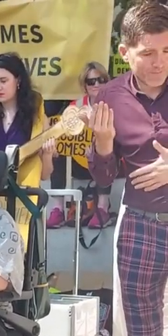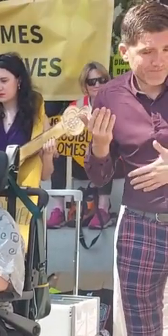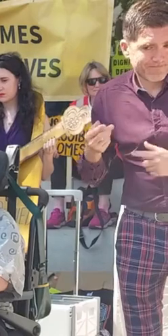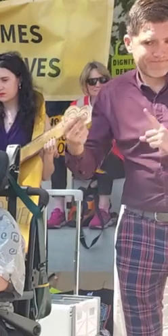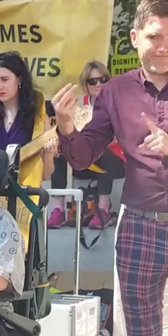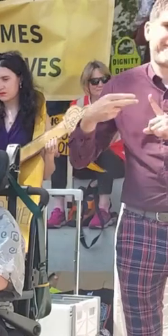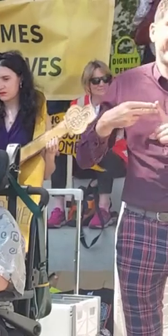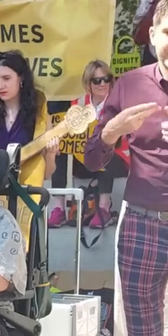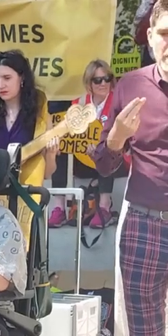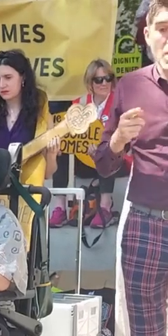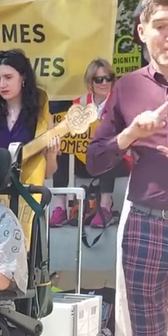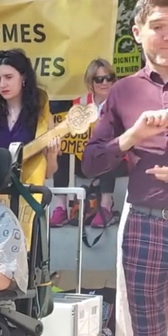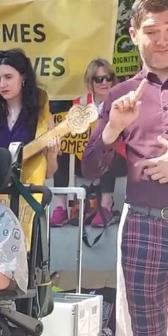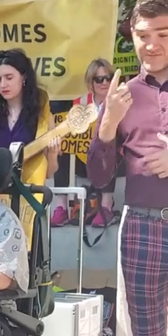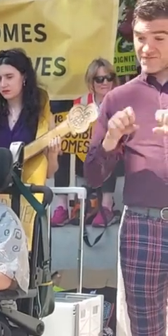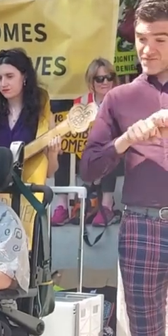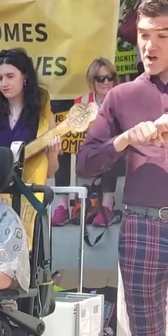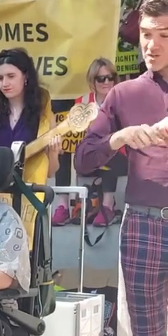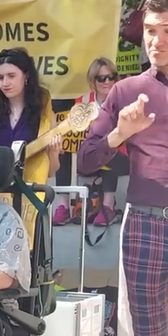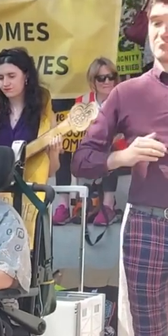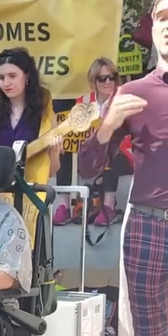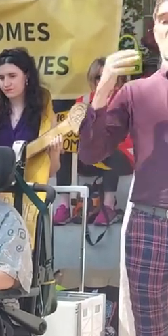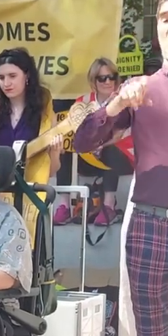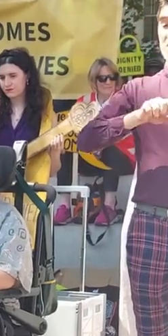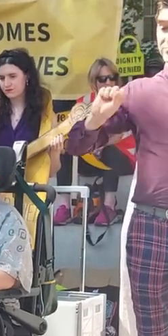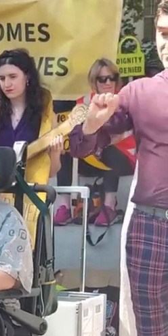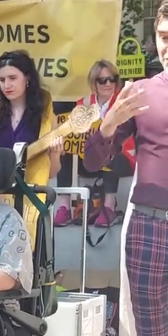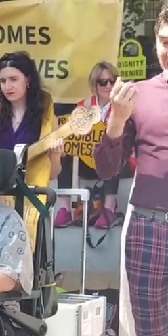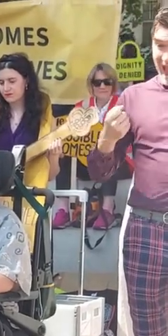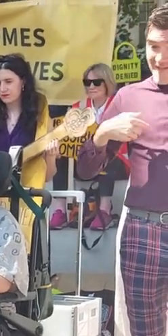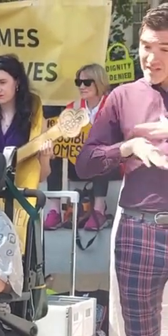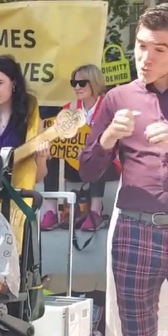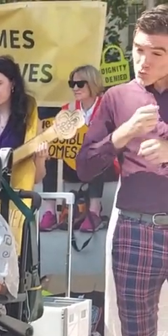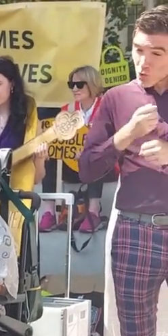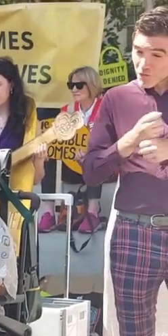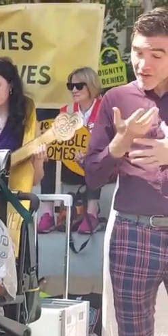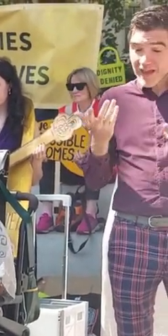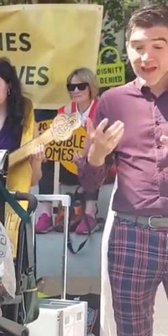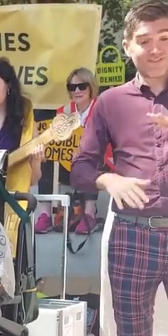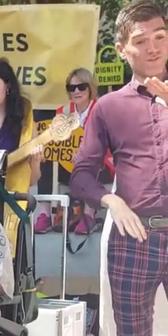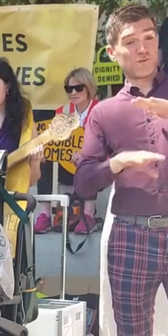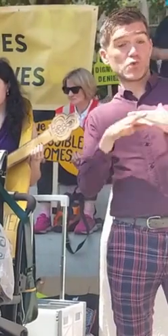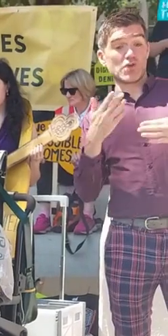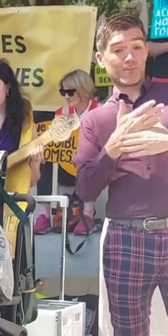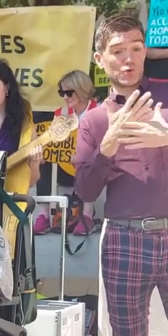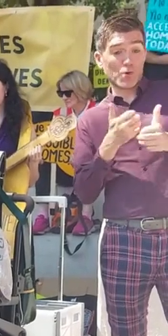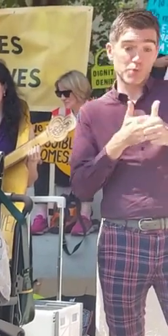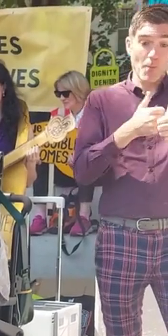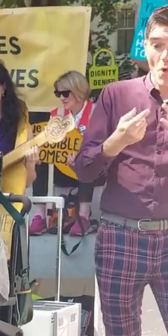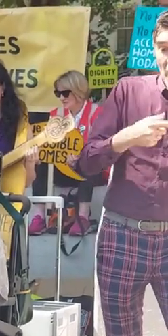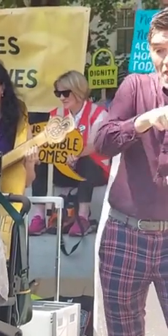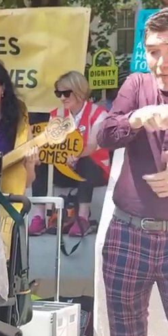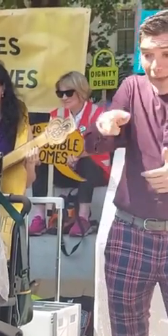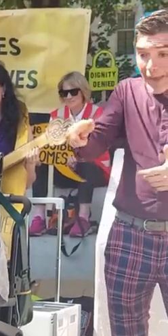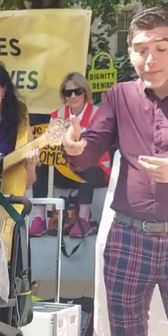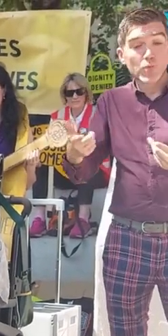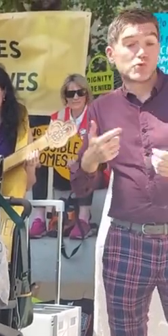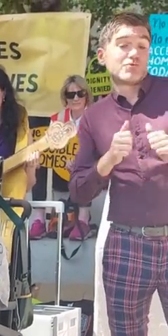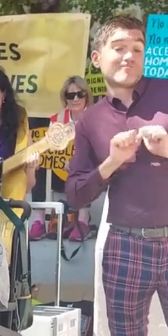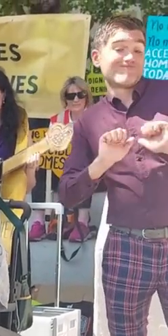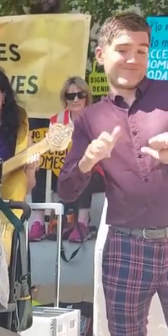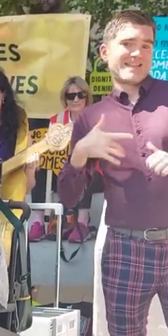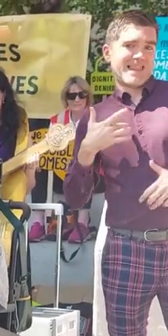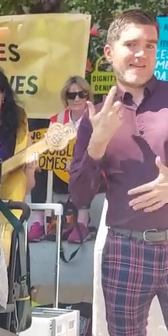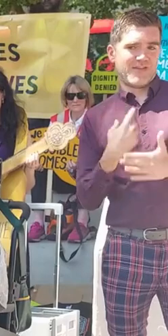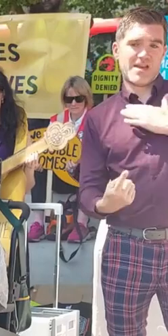Despite having a first-class honours degree in human geography and a full-time job supporting others to live independently, which